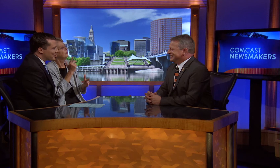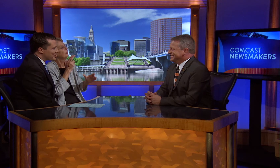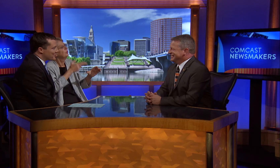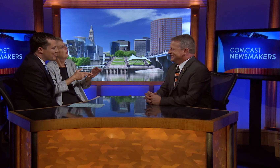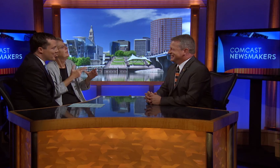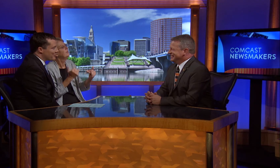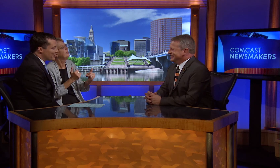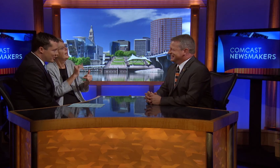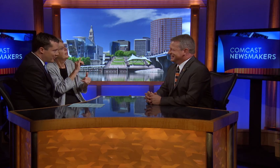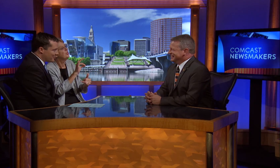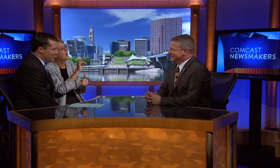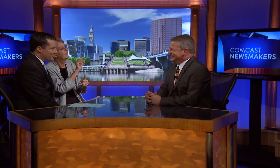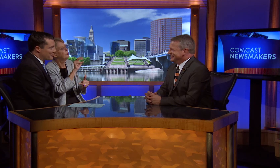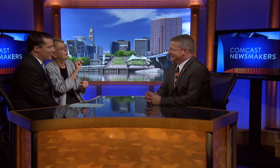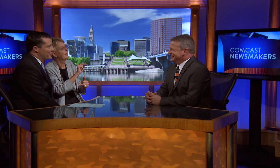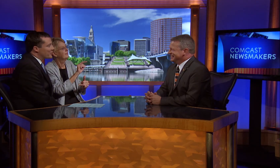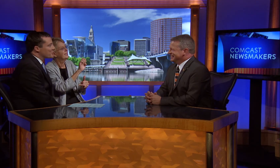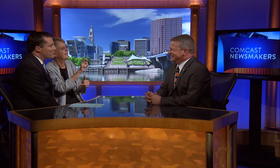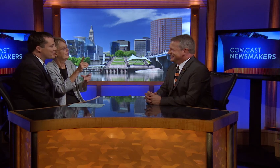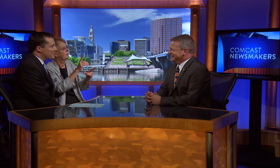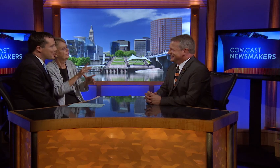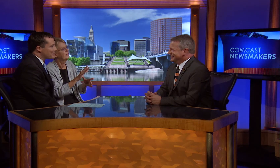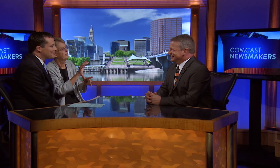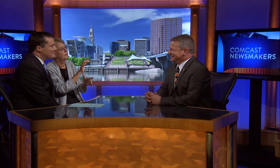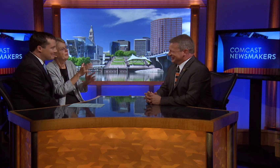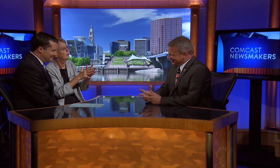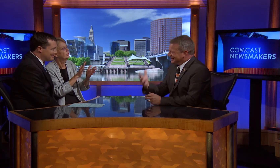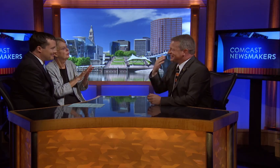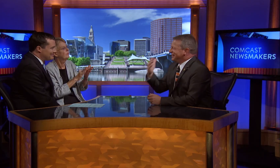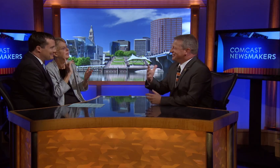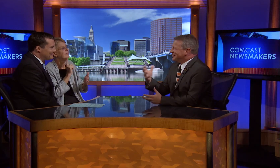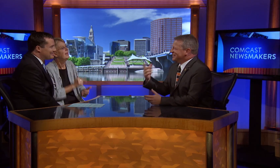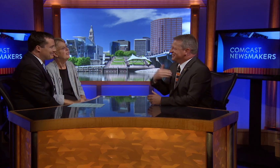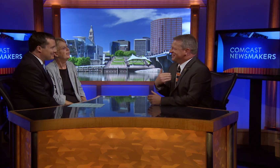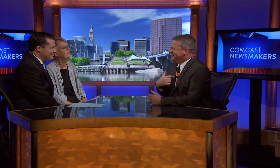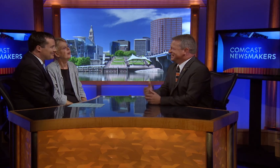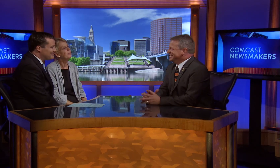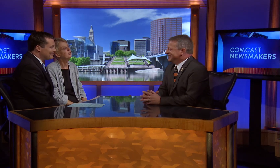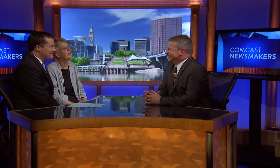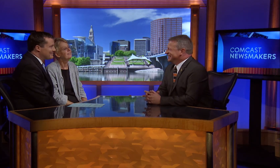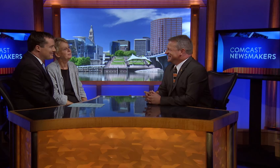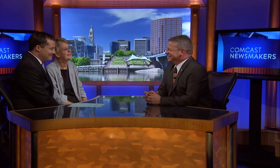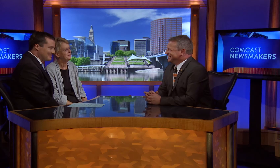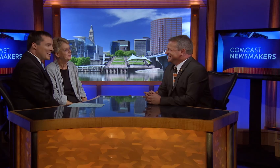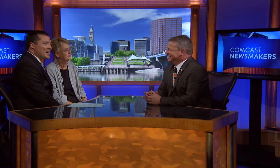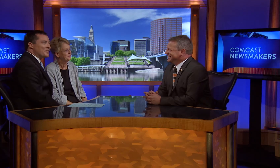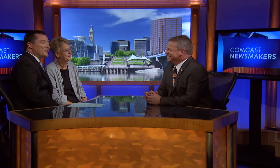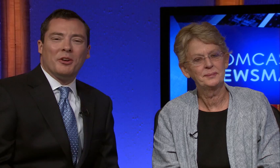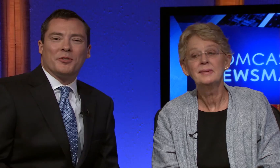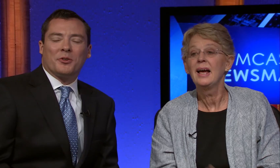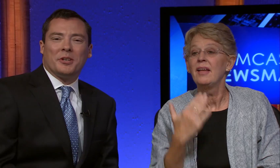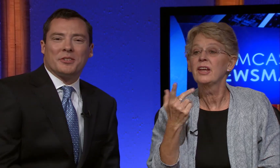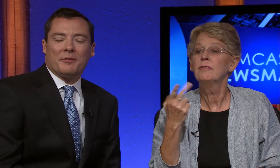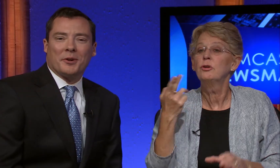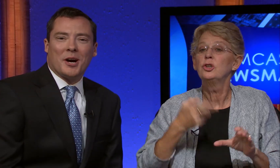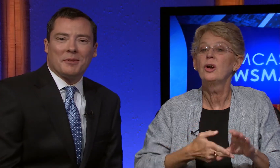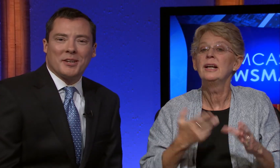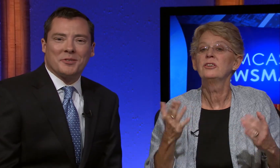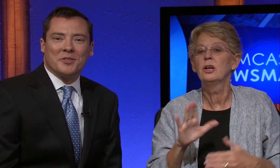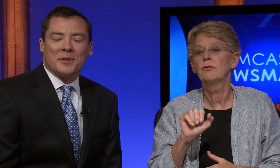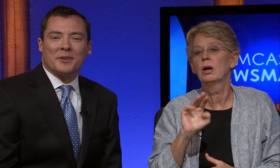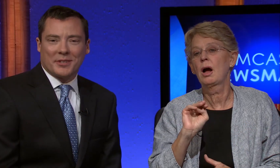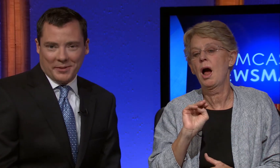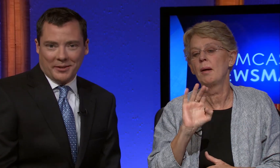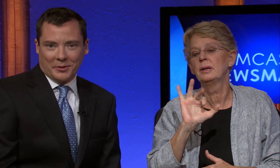joining us here. Jeff Braven, Executive Director of the American School for the Deaf. Thank you very much for having me. And thank you for joining us here for